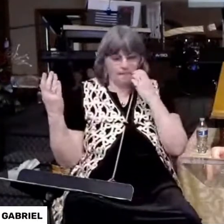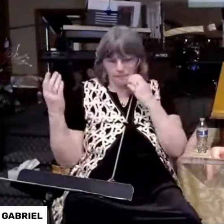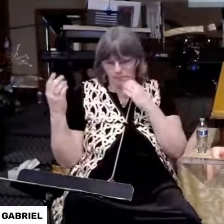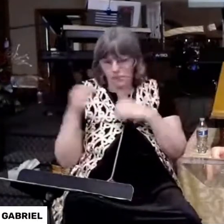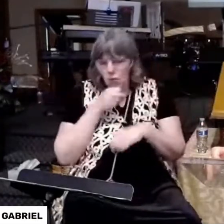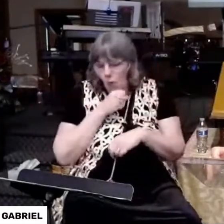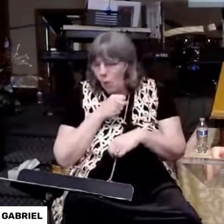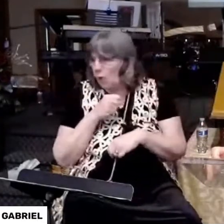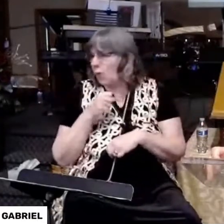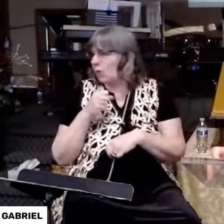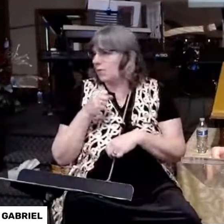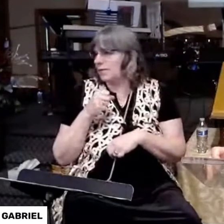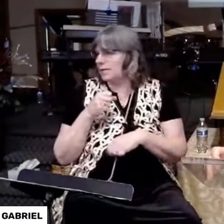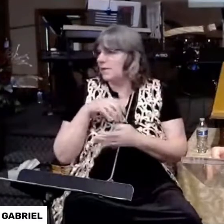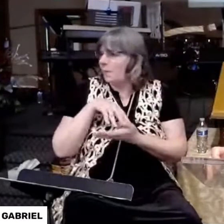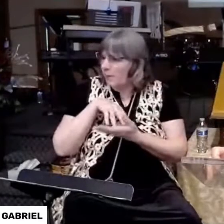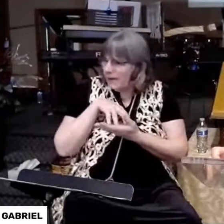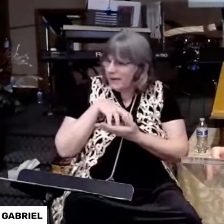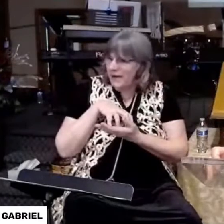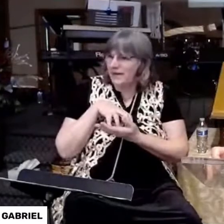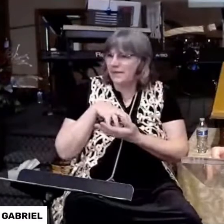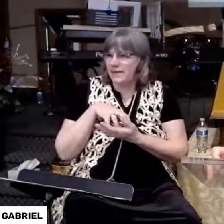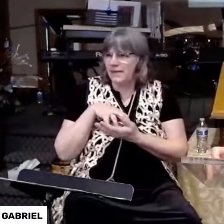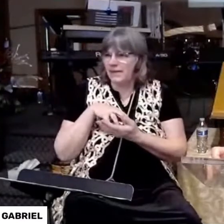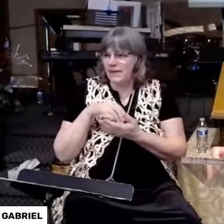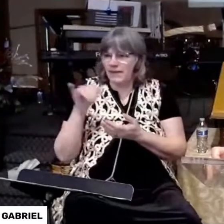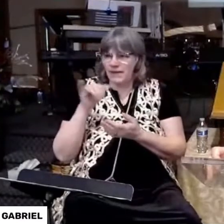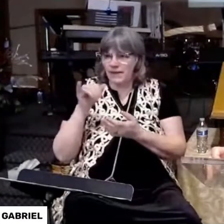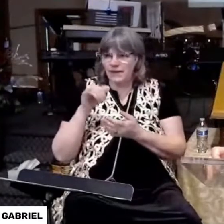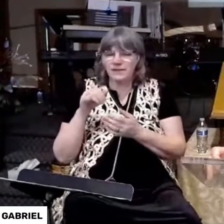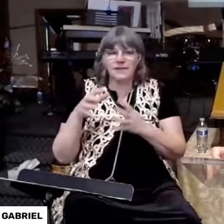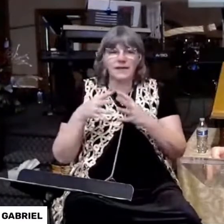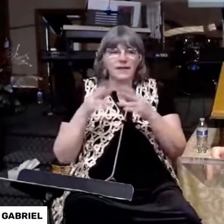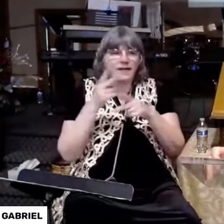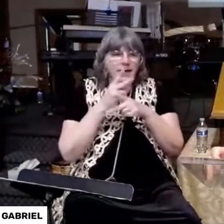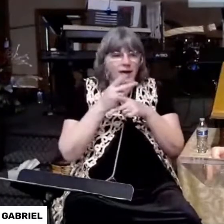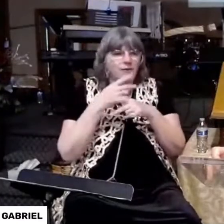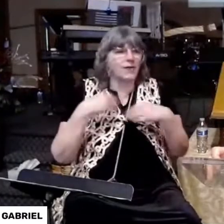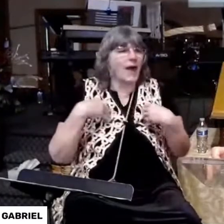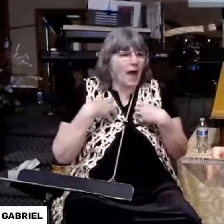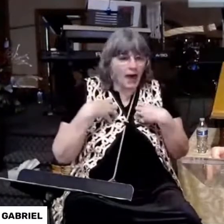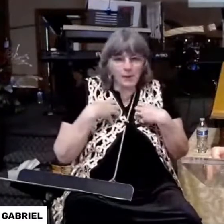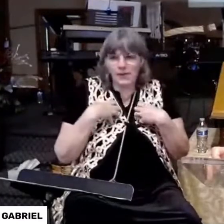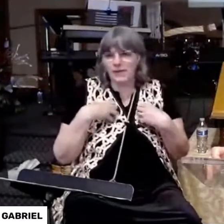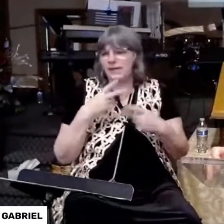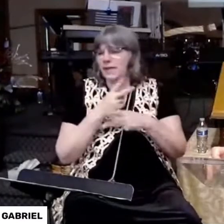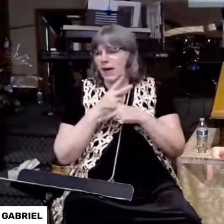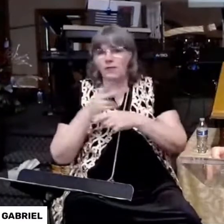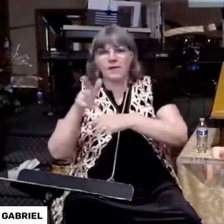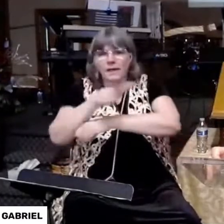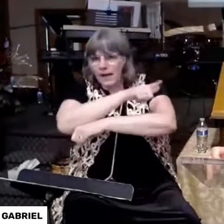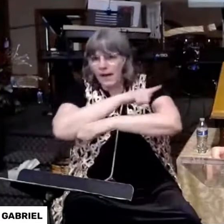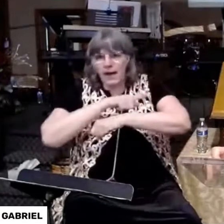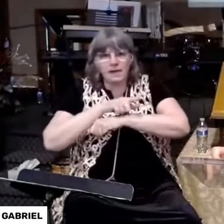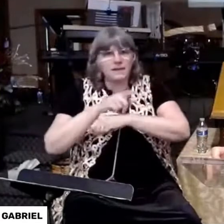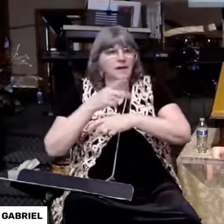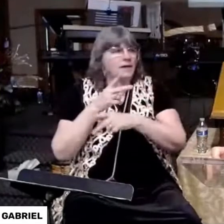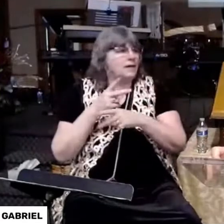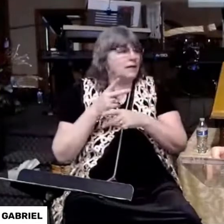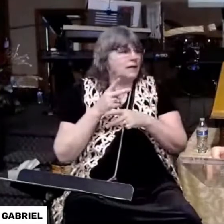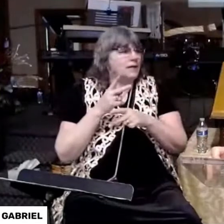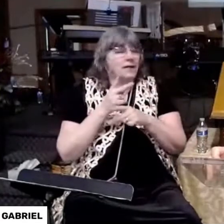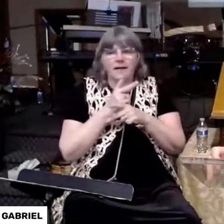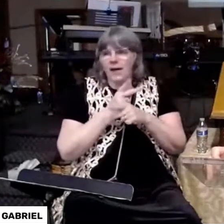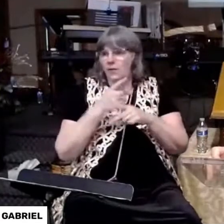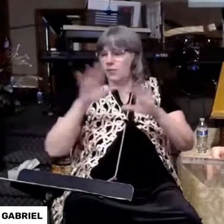the old, the vulnerable, as well as the care for animals, the care for the land, and ethics